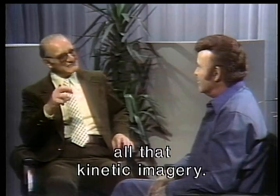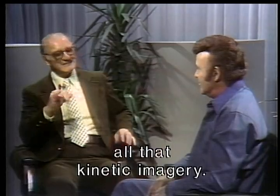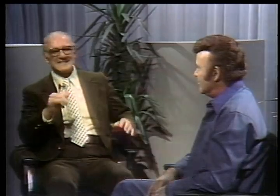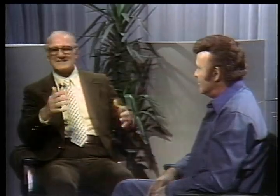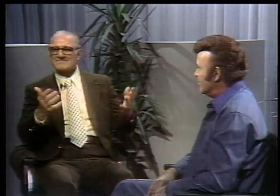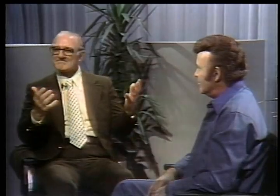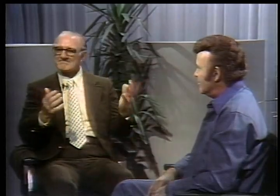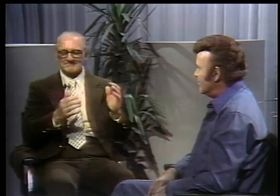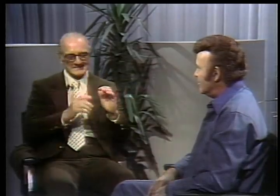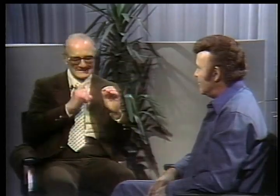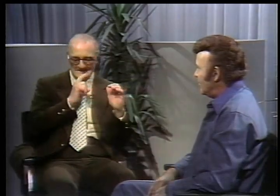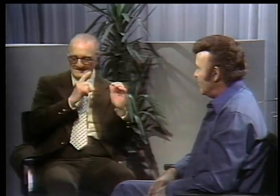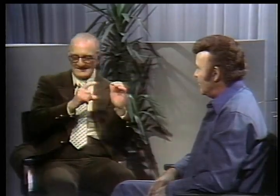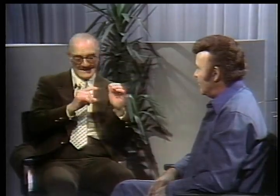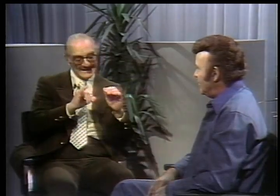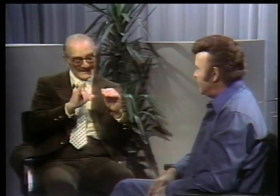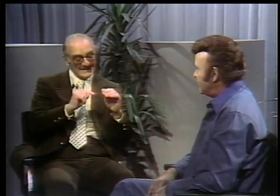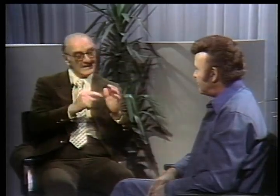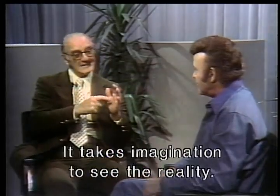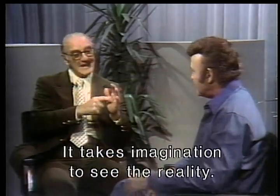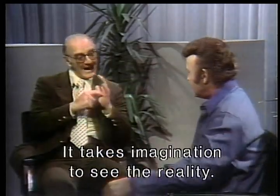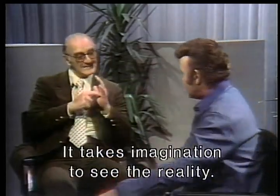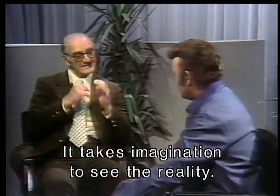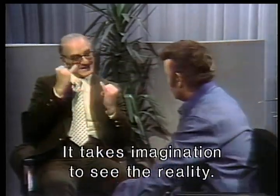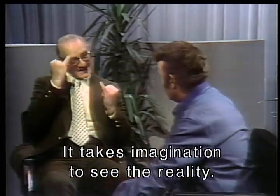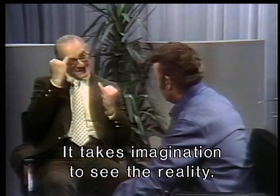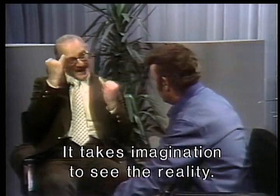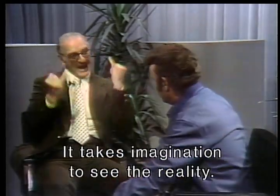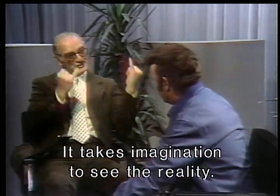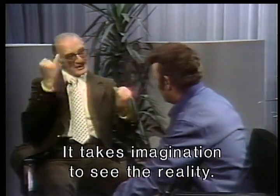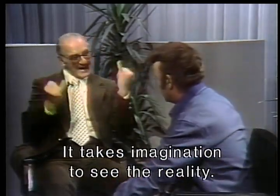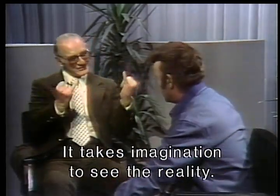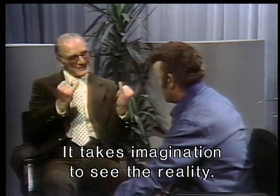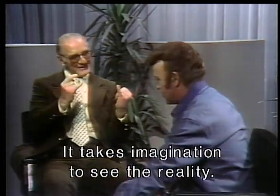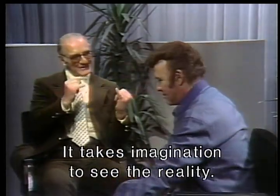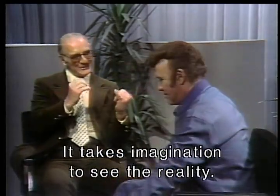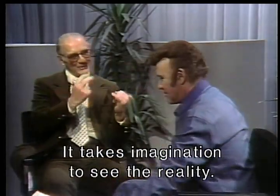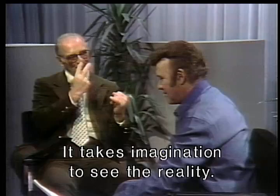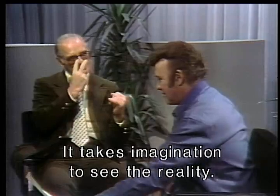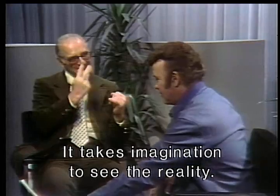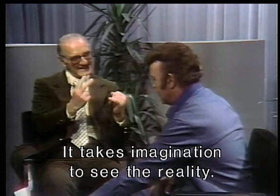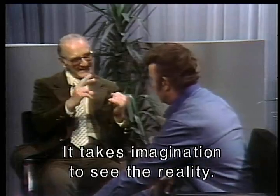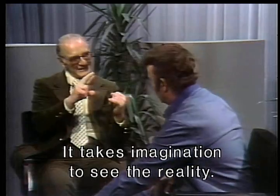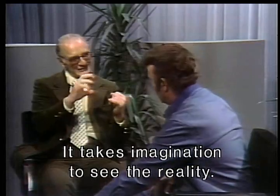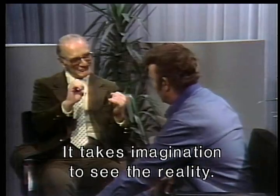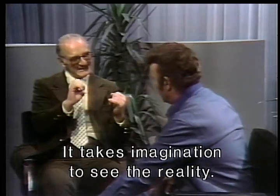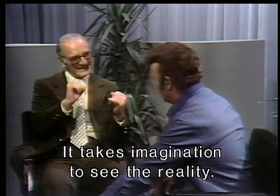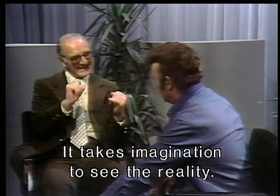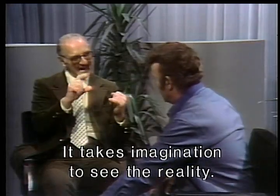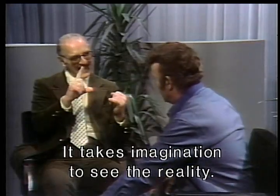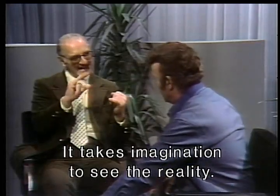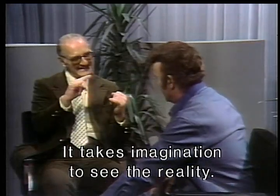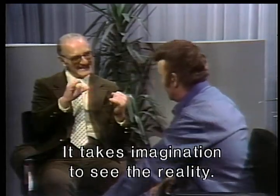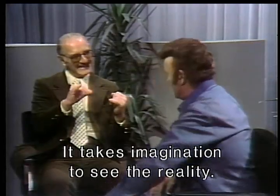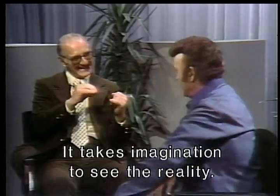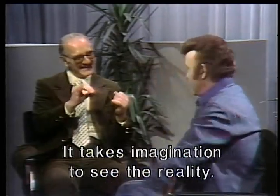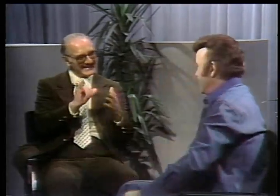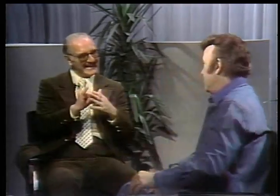imagery. It takes imagination to see reality, and that's